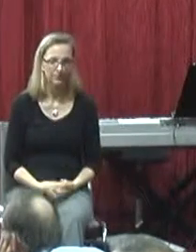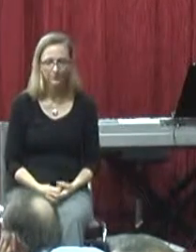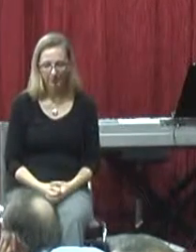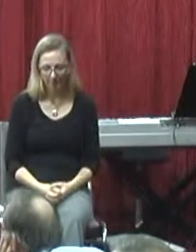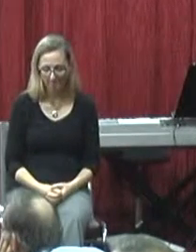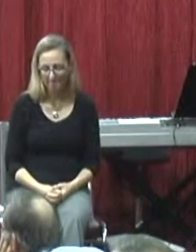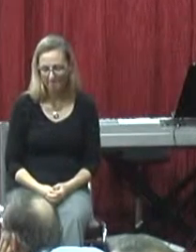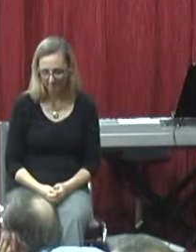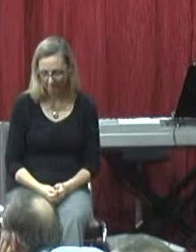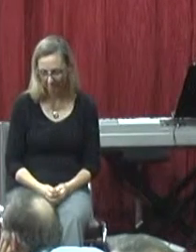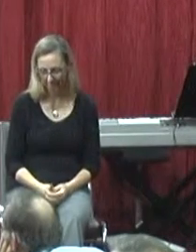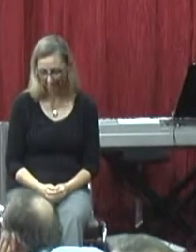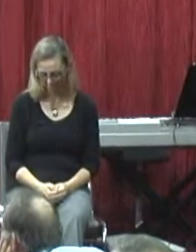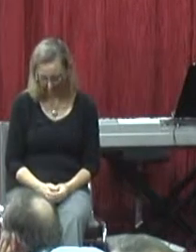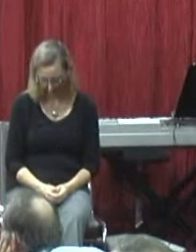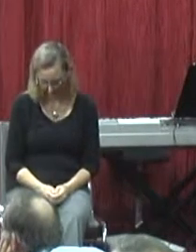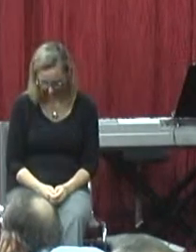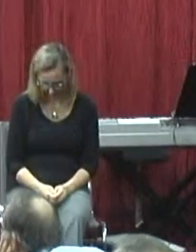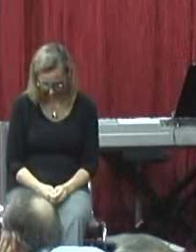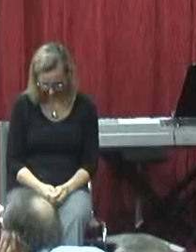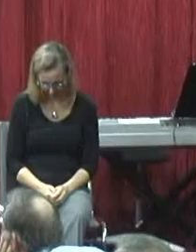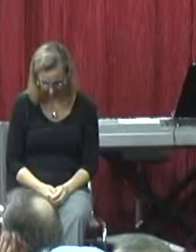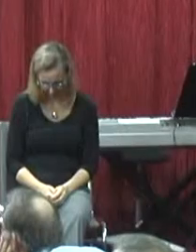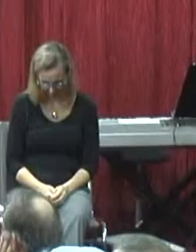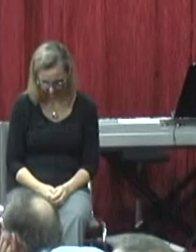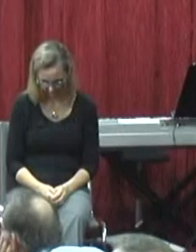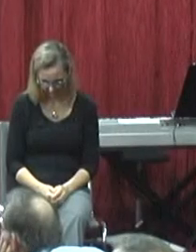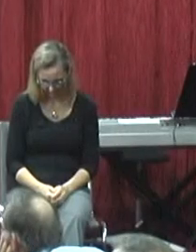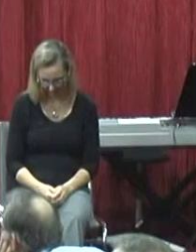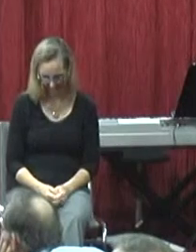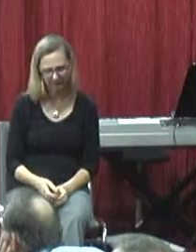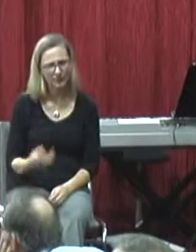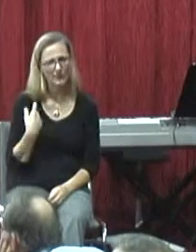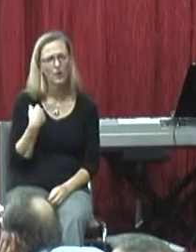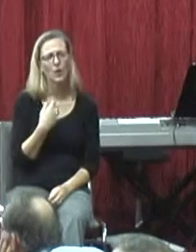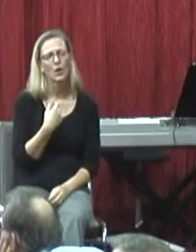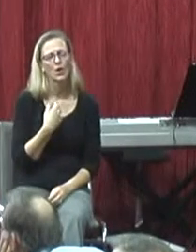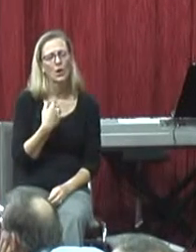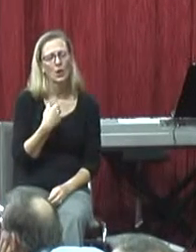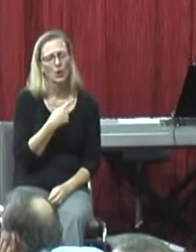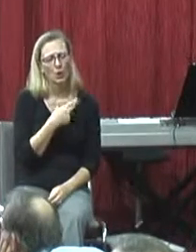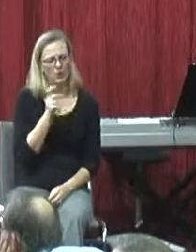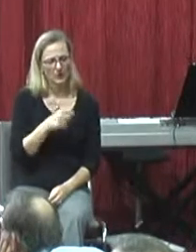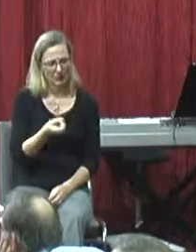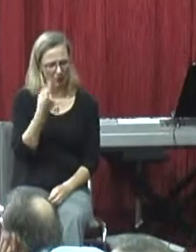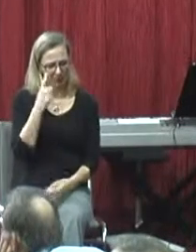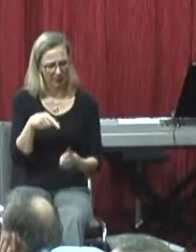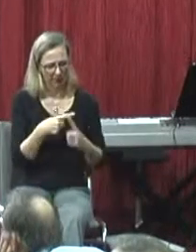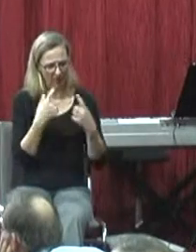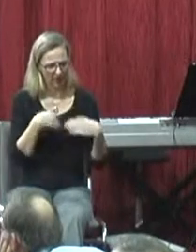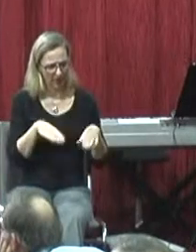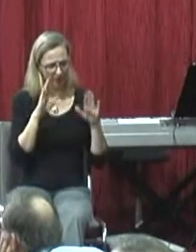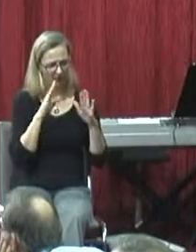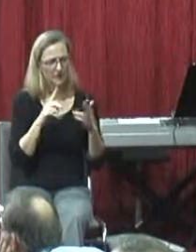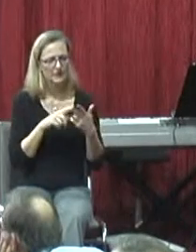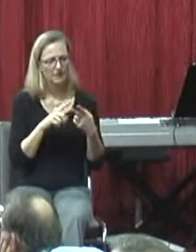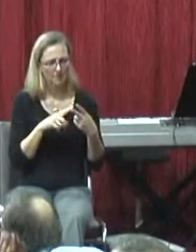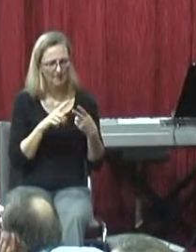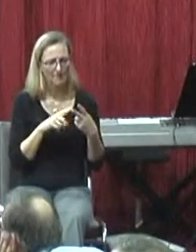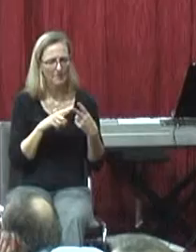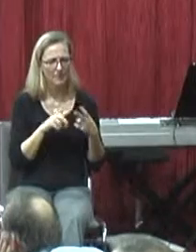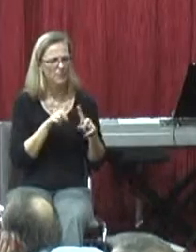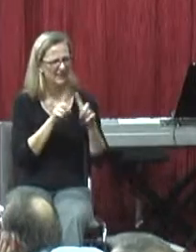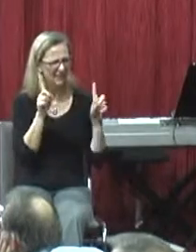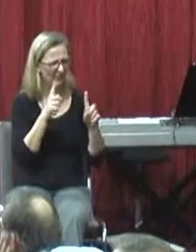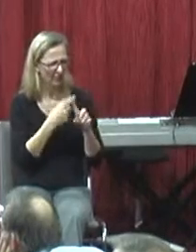he purposed to build the altar. And here's what we need to understand about that sacrifice, as it was in his mind. It was different